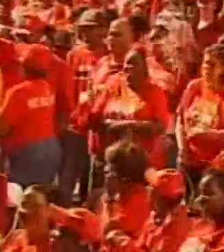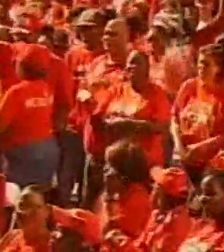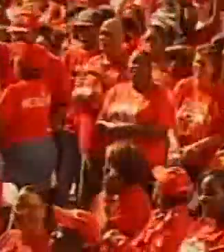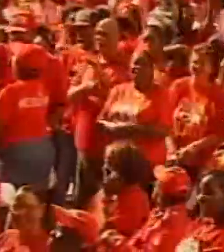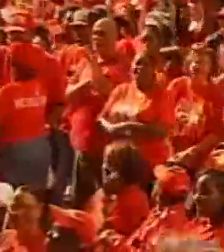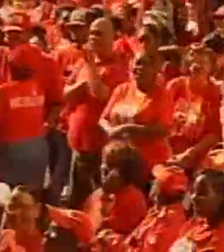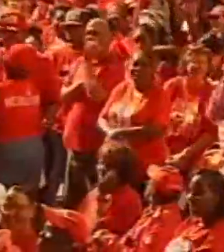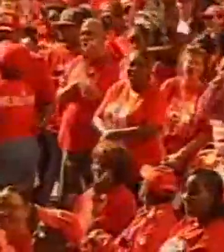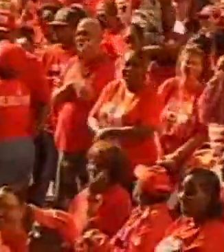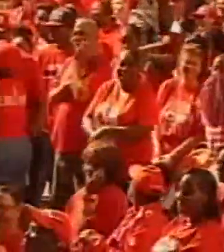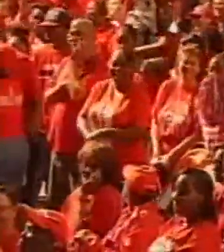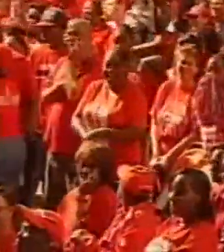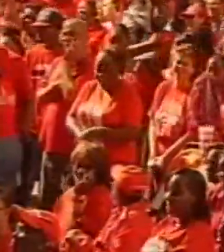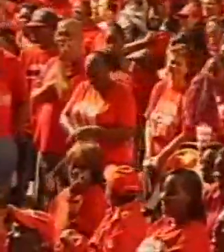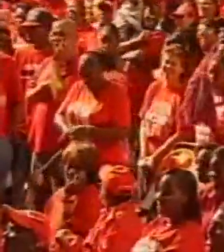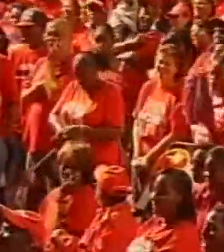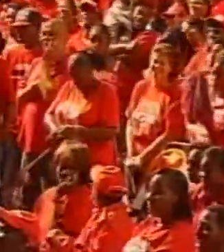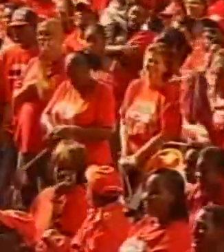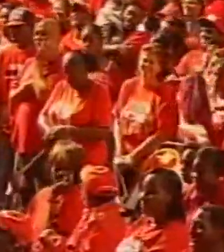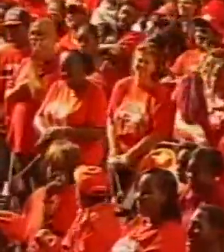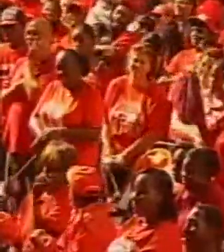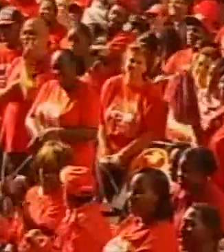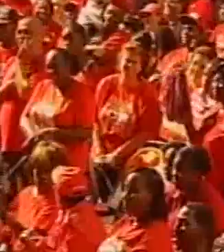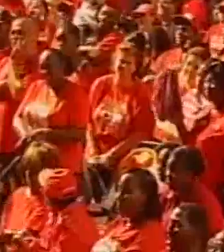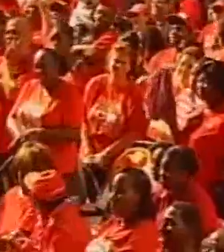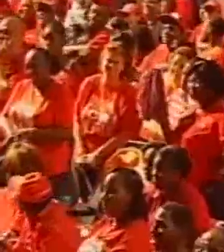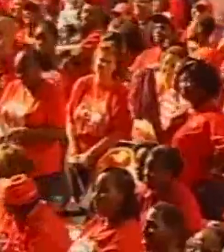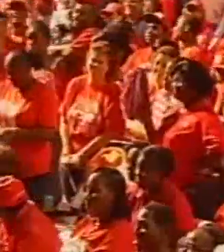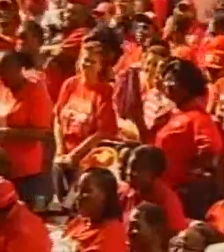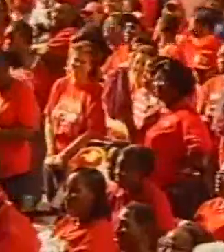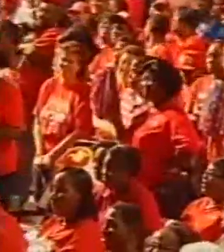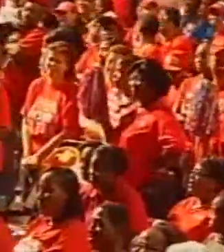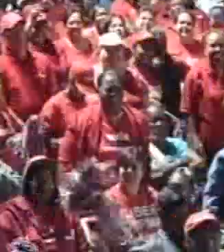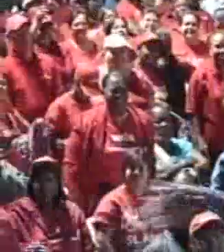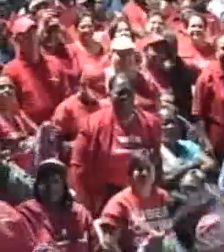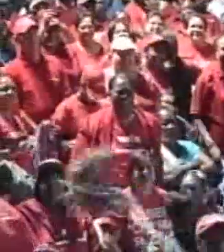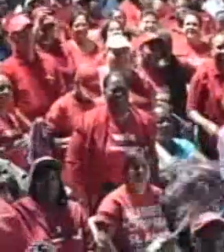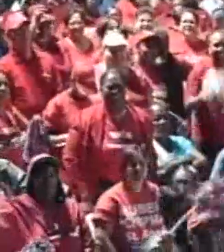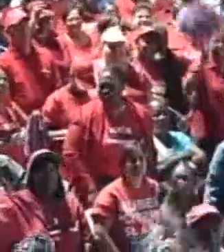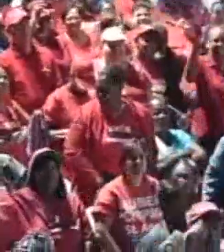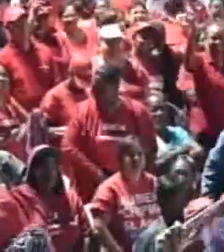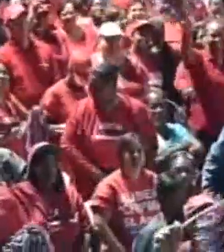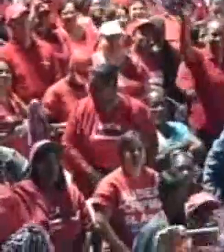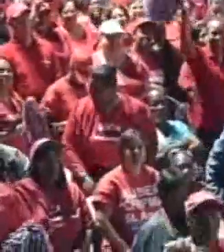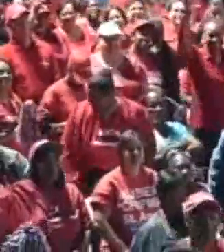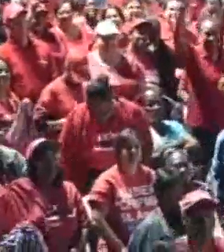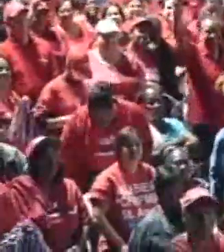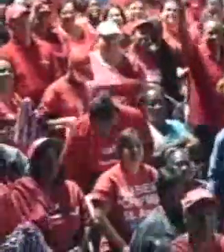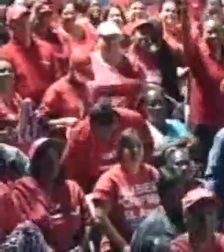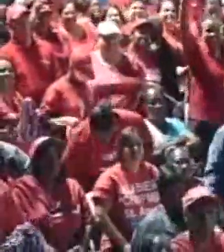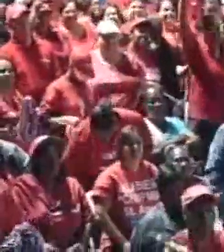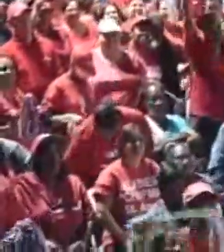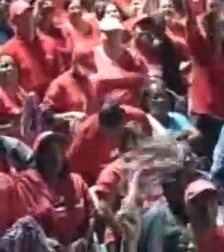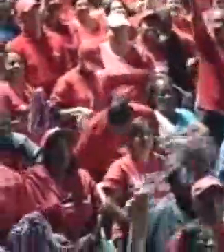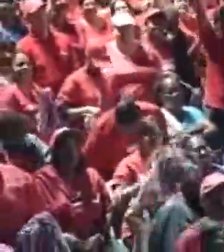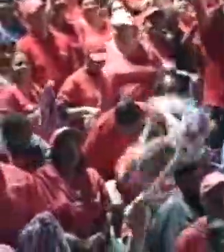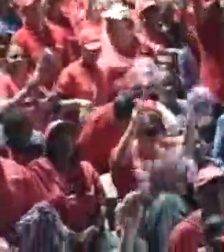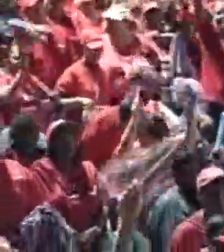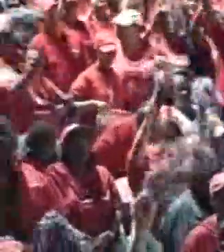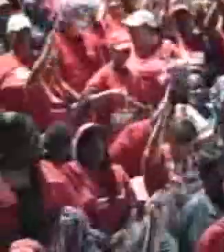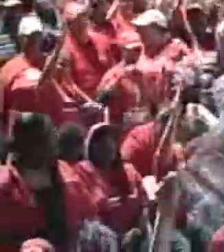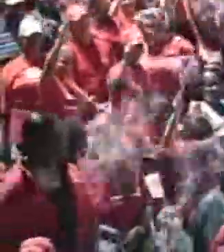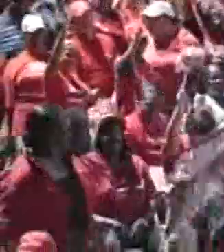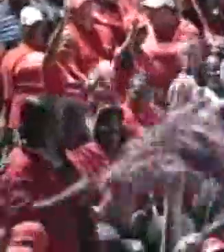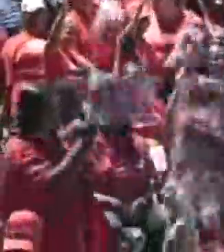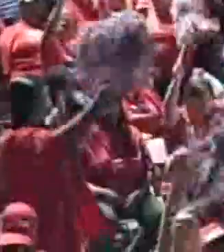They were battlefields of their own making. Didn't know the war had been won. It is finished, baby. It is